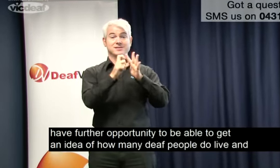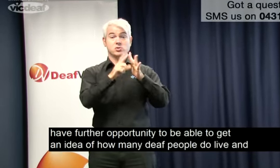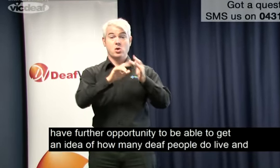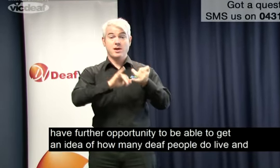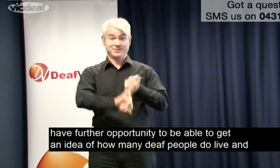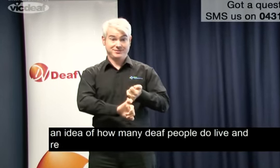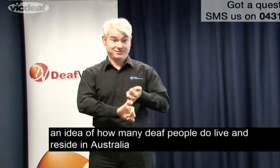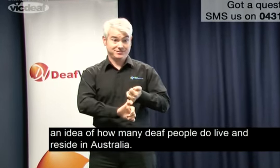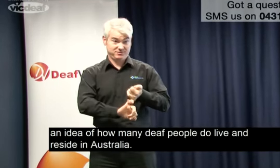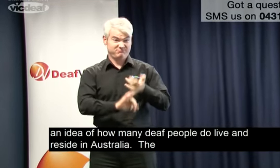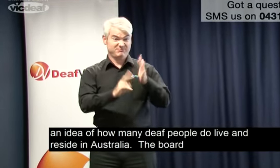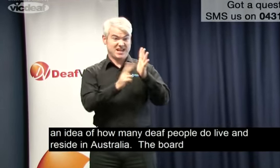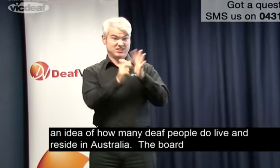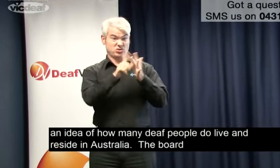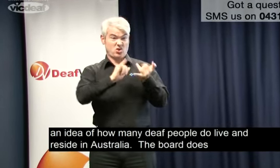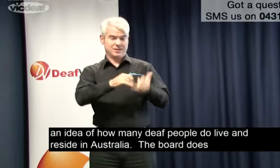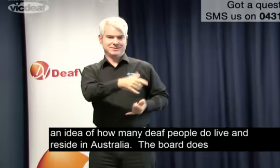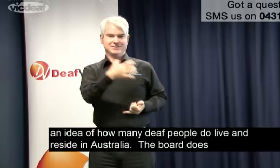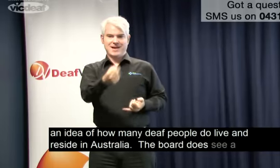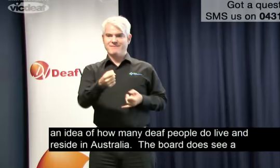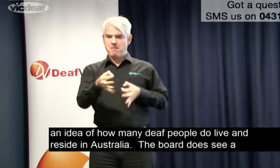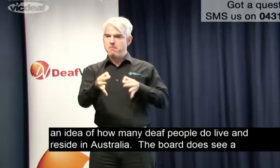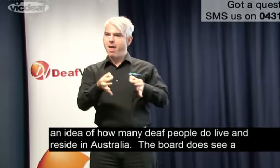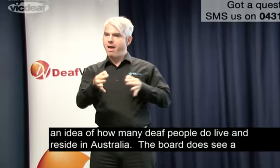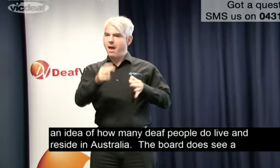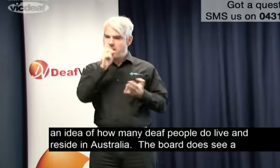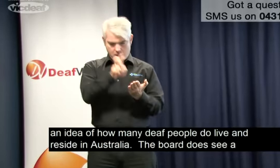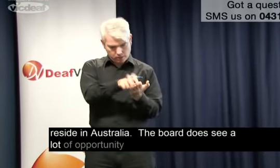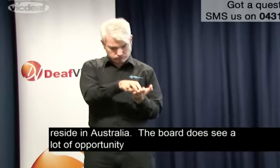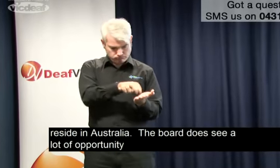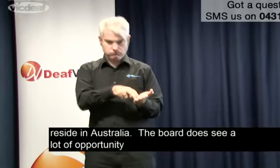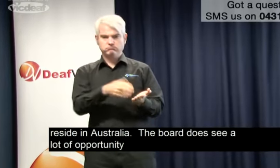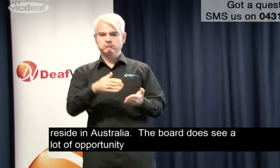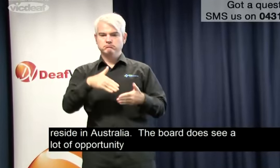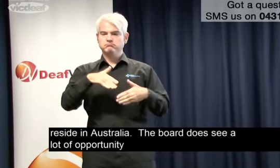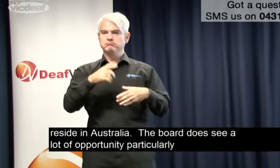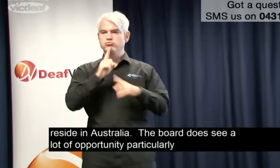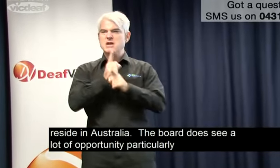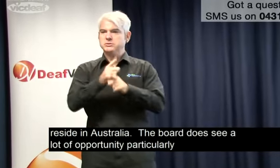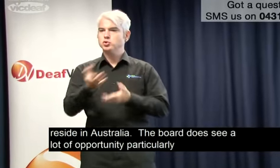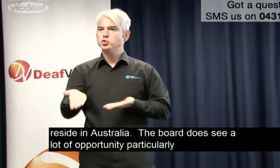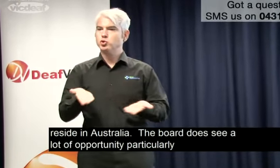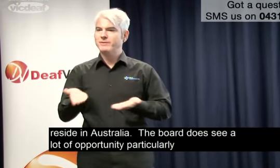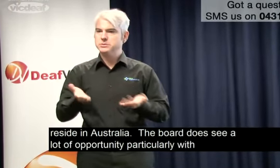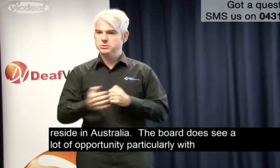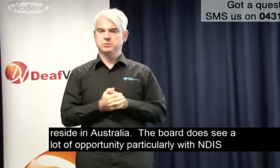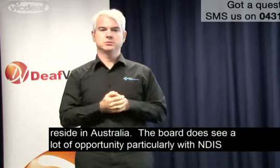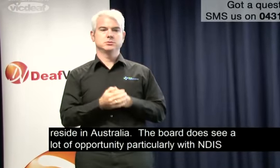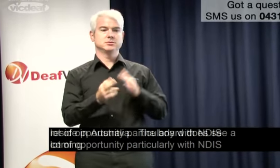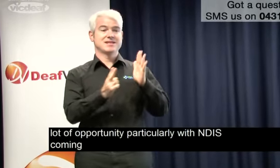see a wonderful opportunity, particularly with NDIS coming up, around planning and recommending